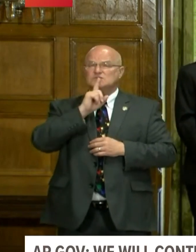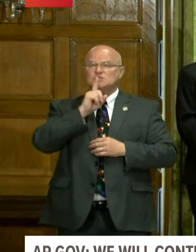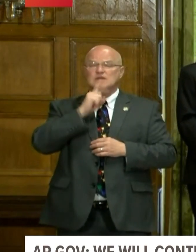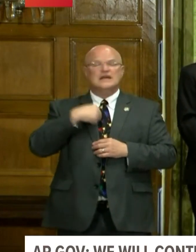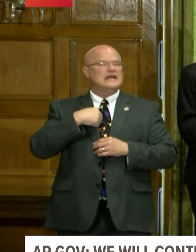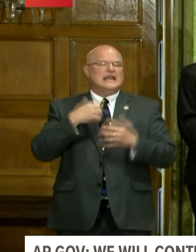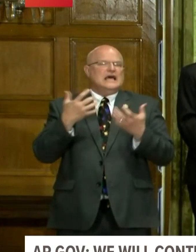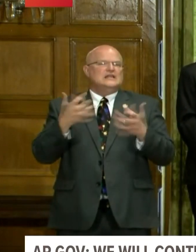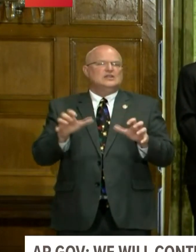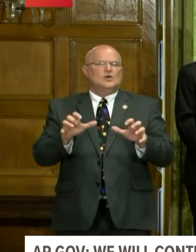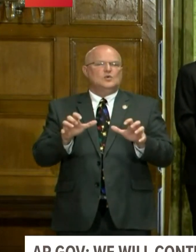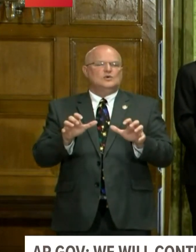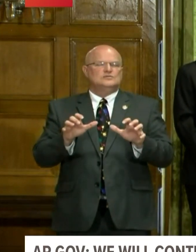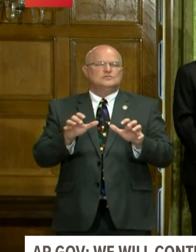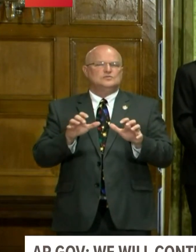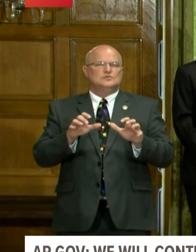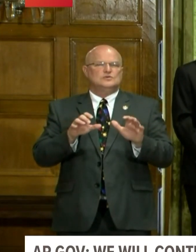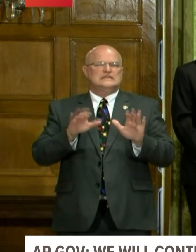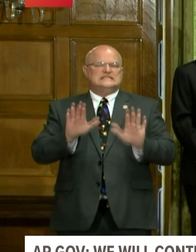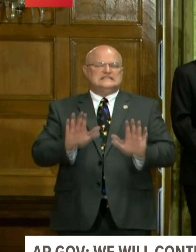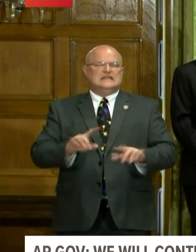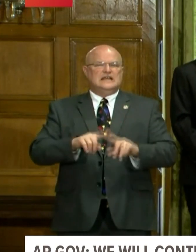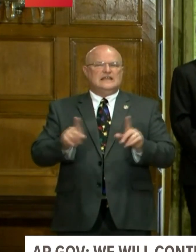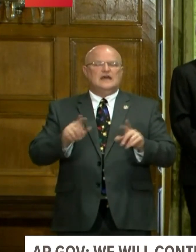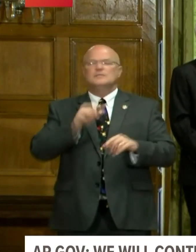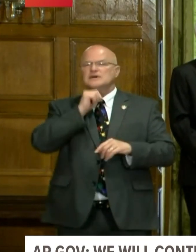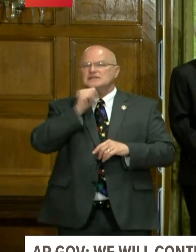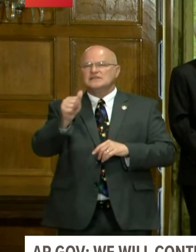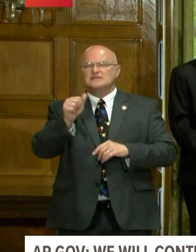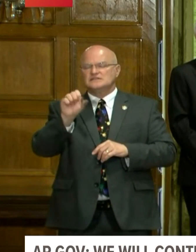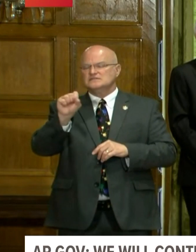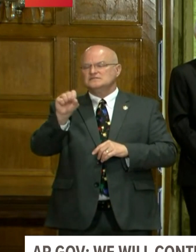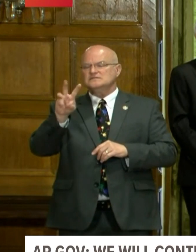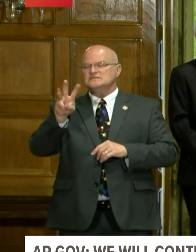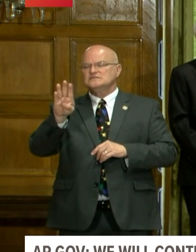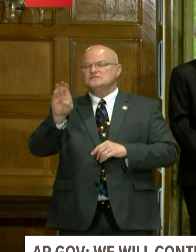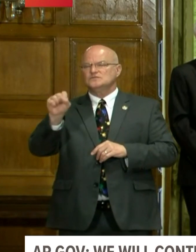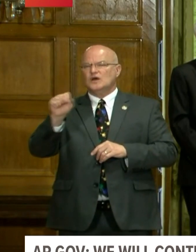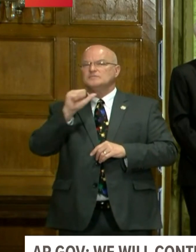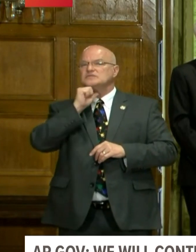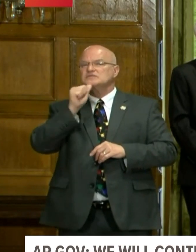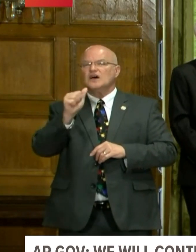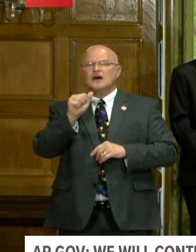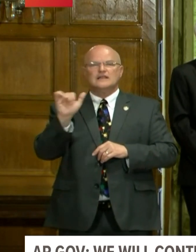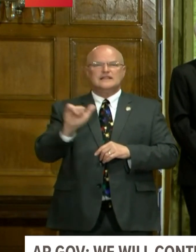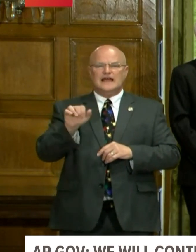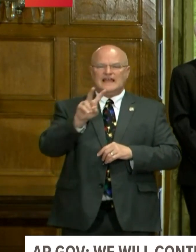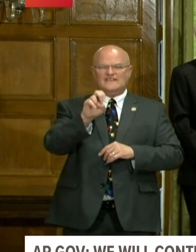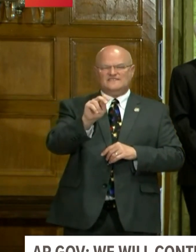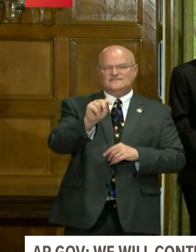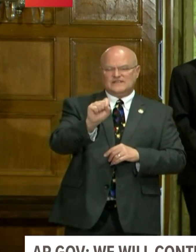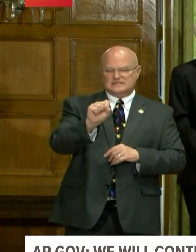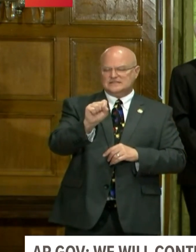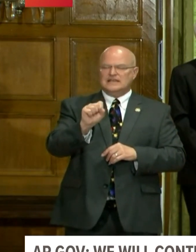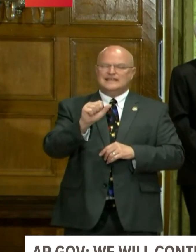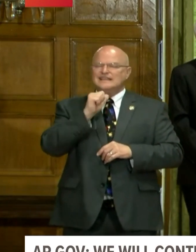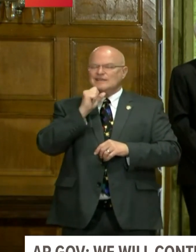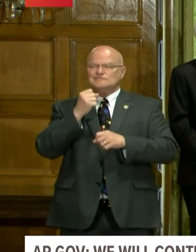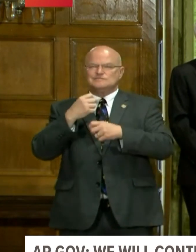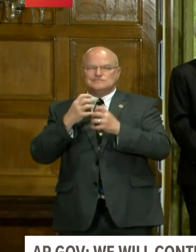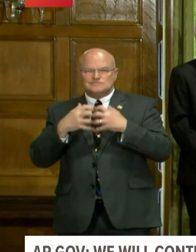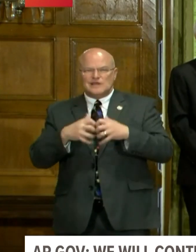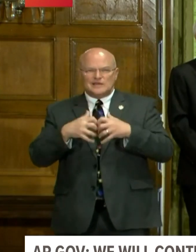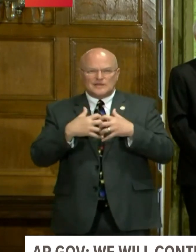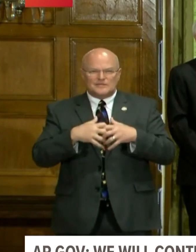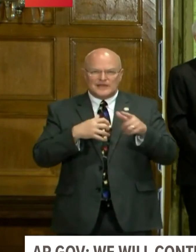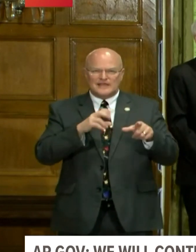and I don't want to downplay that, but swabs are not like ventilators. They don't take that long to produce, and we will expect to see